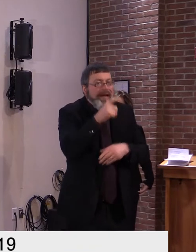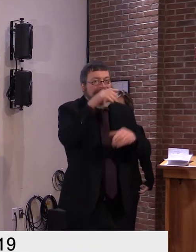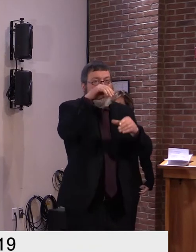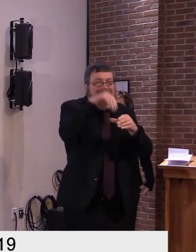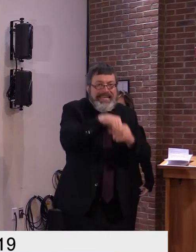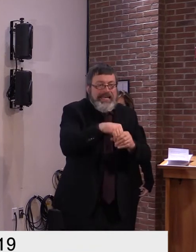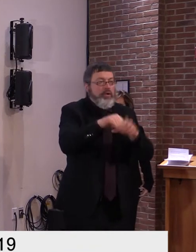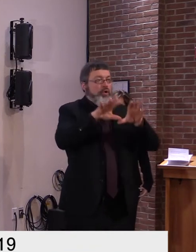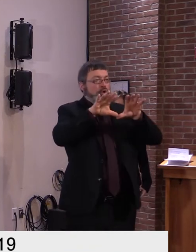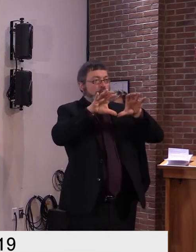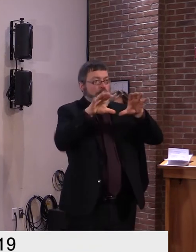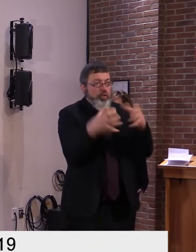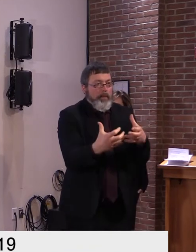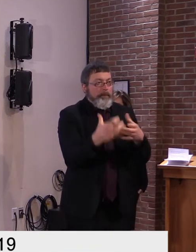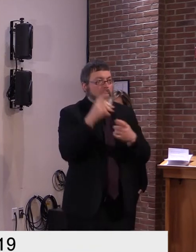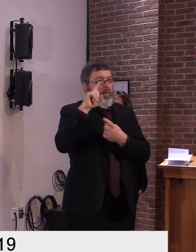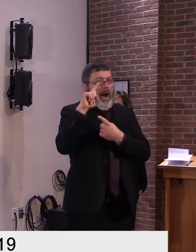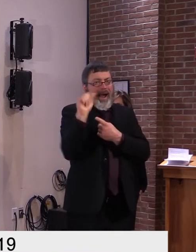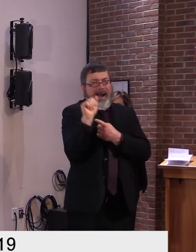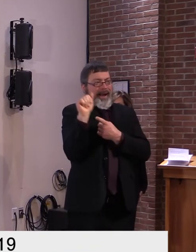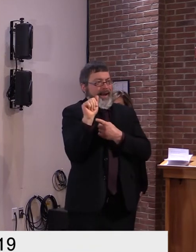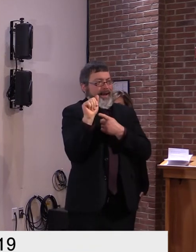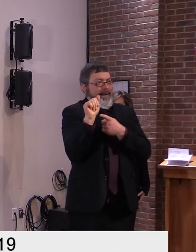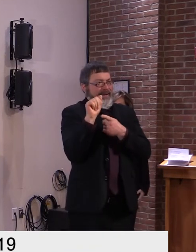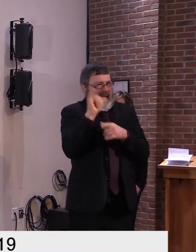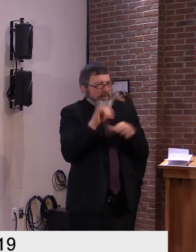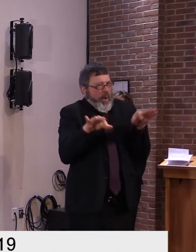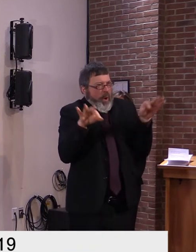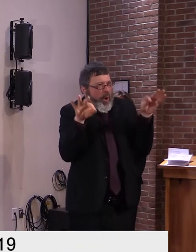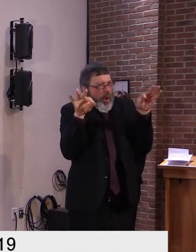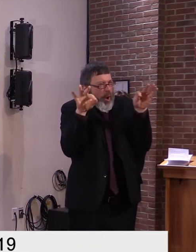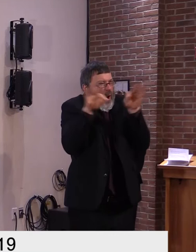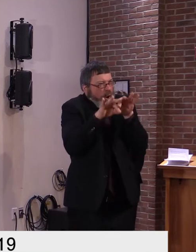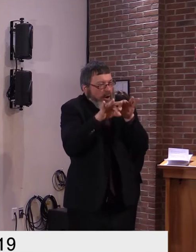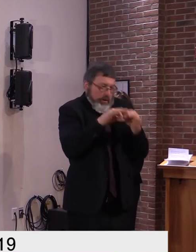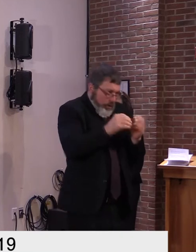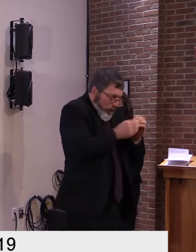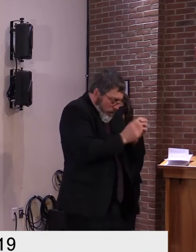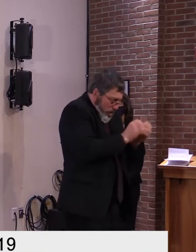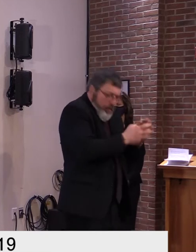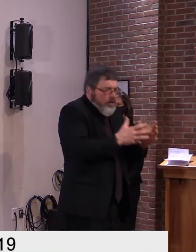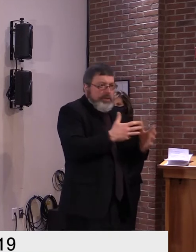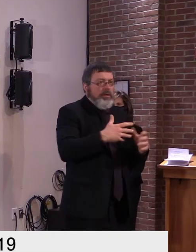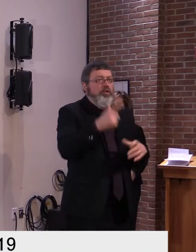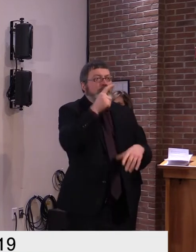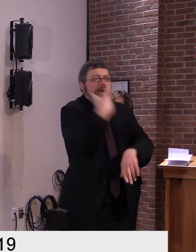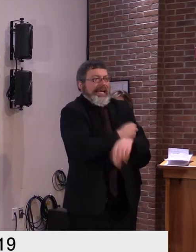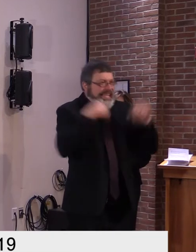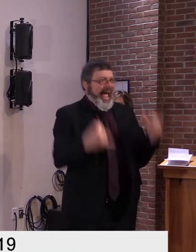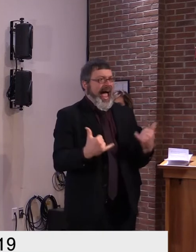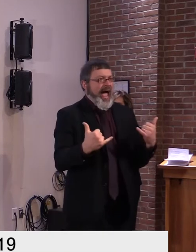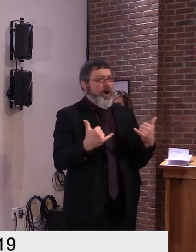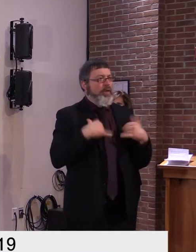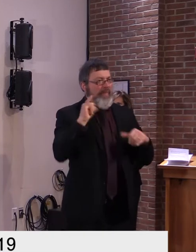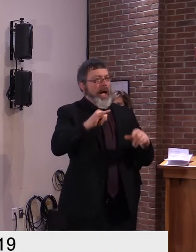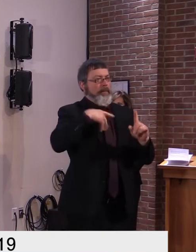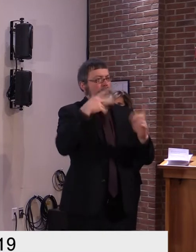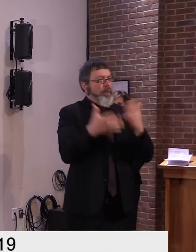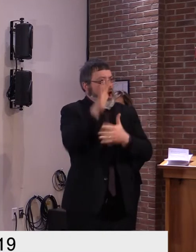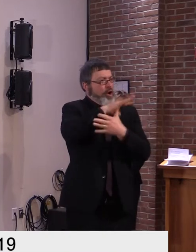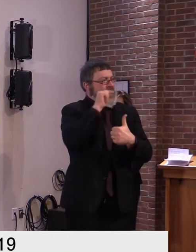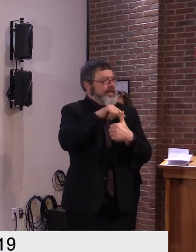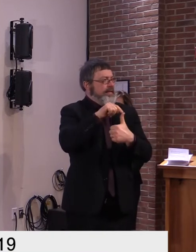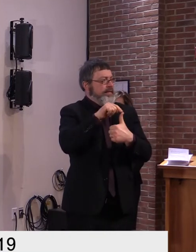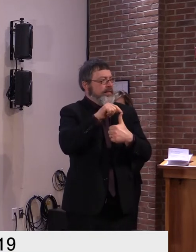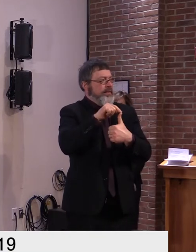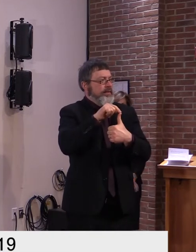anybody in Vermont who wants a vaccine. That's a very select group. So if we start talking about all the people over